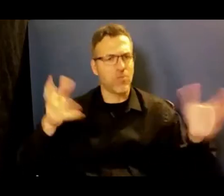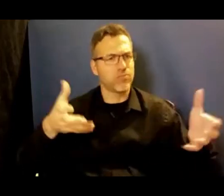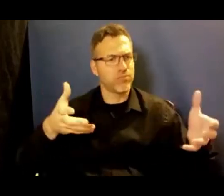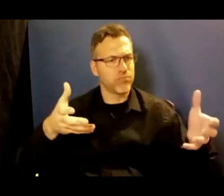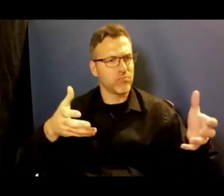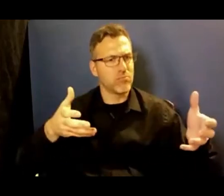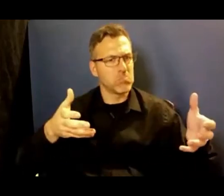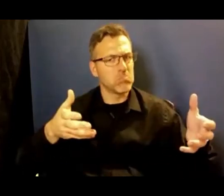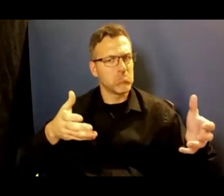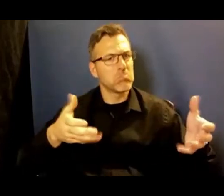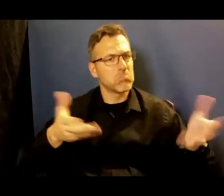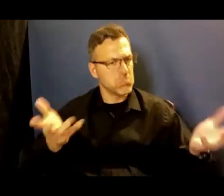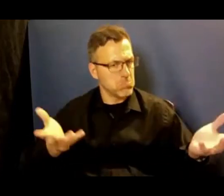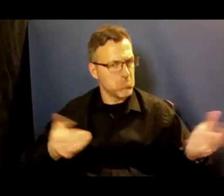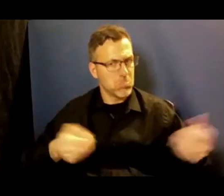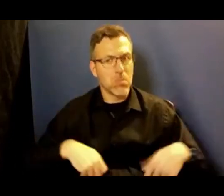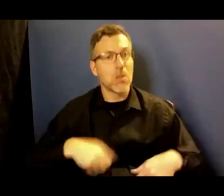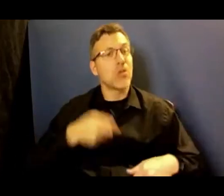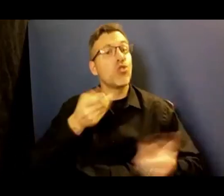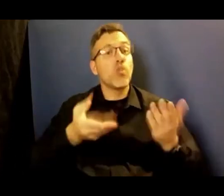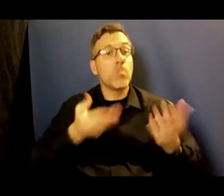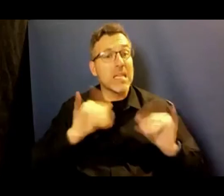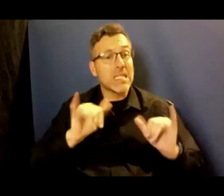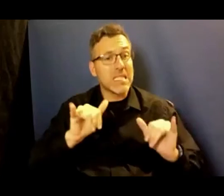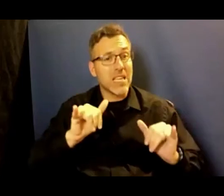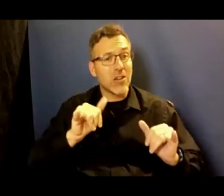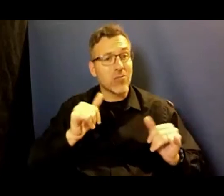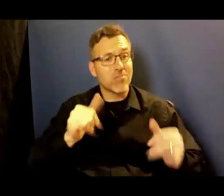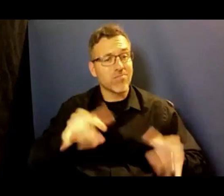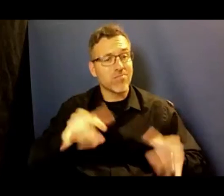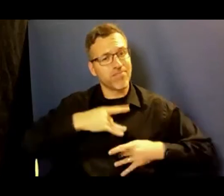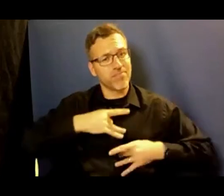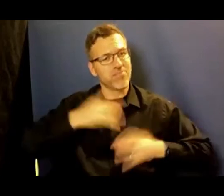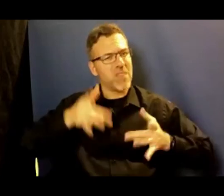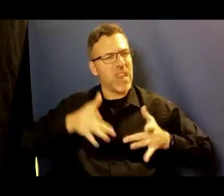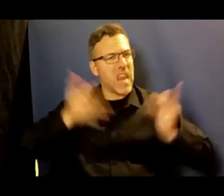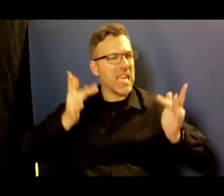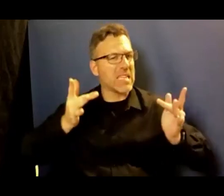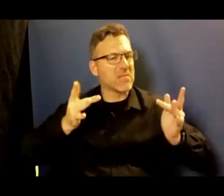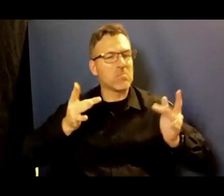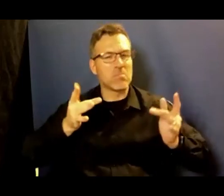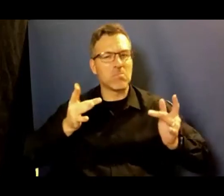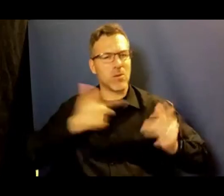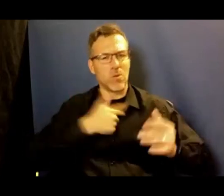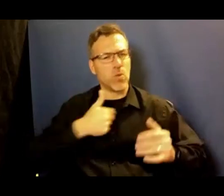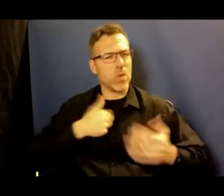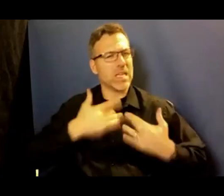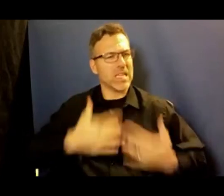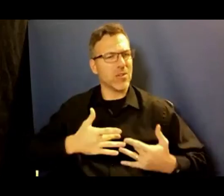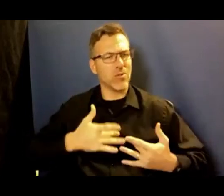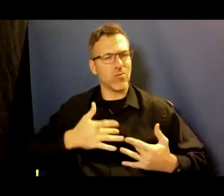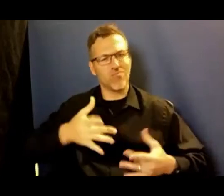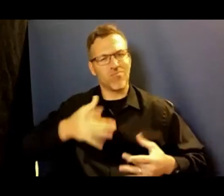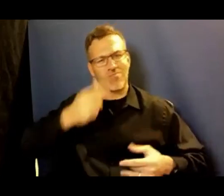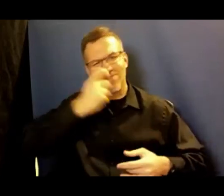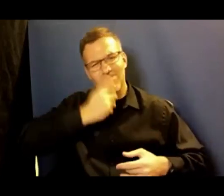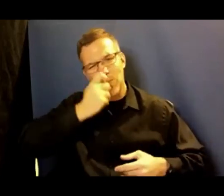death? You might still get a cold, but we get colds pretty regularly and we deal with them.